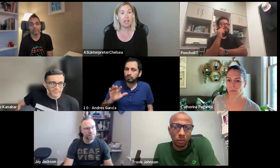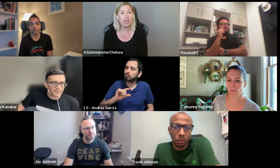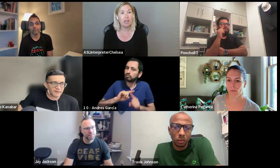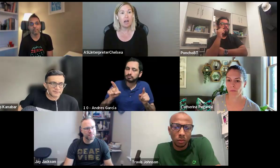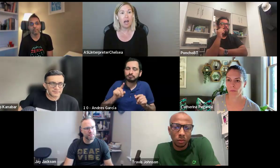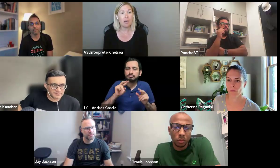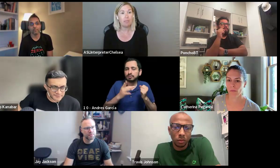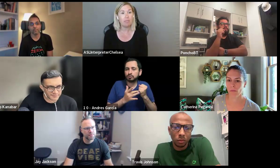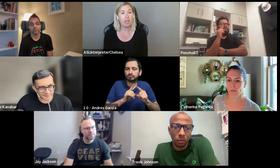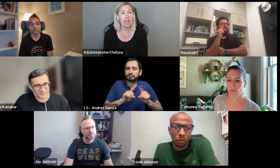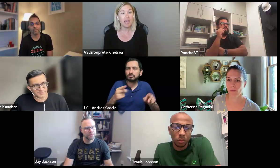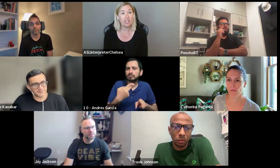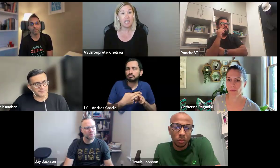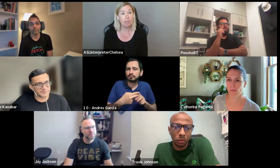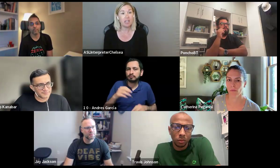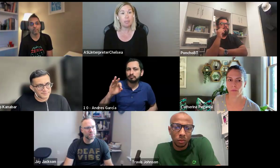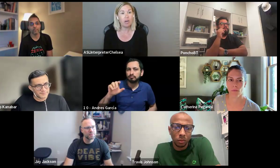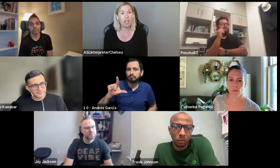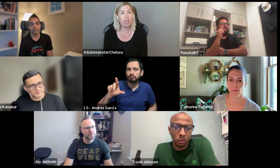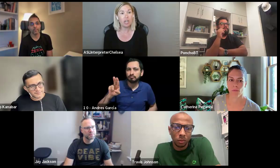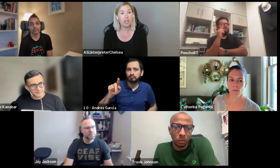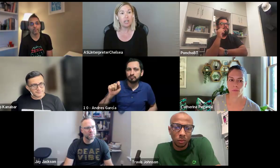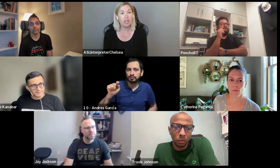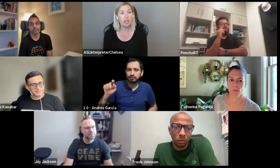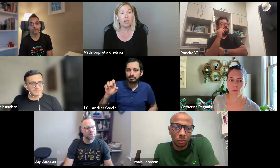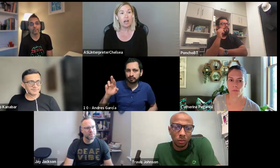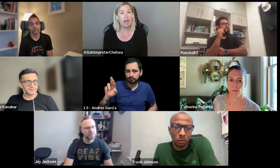accessibility is typically pretty good.